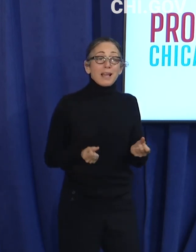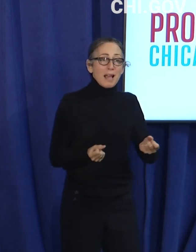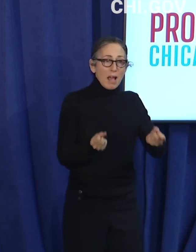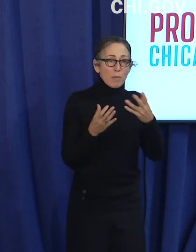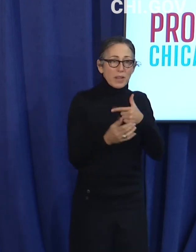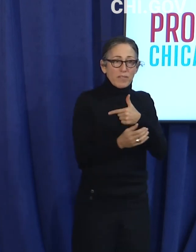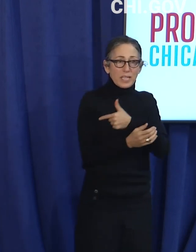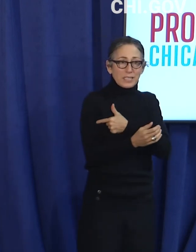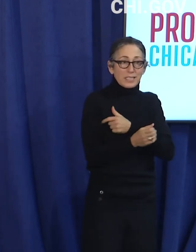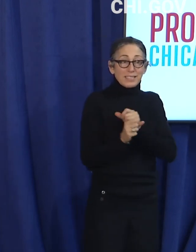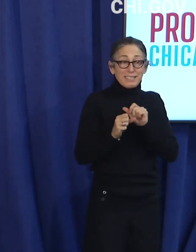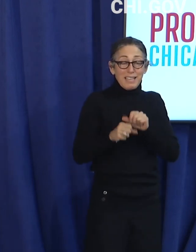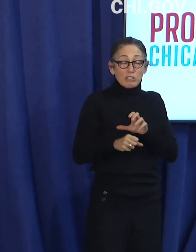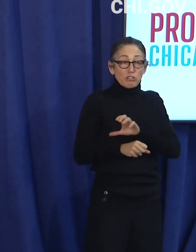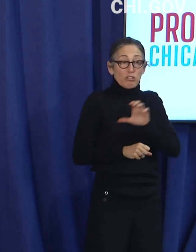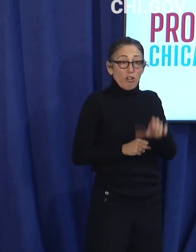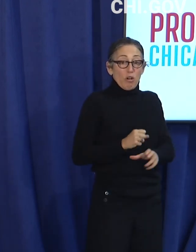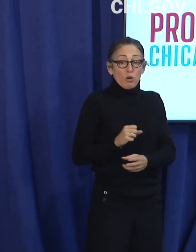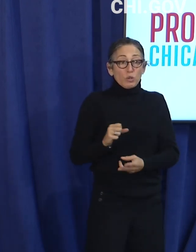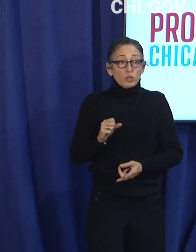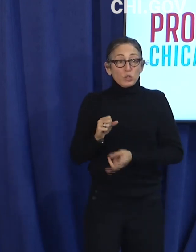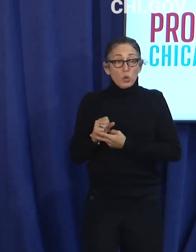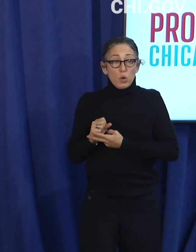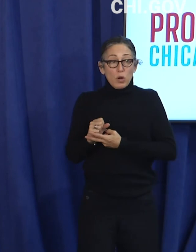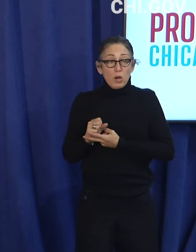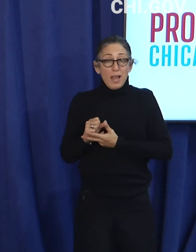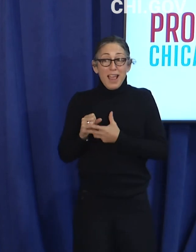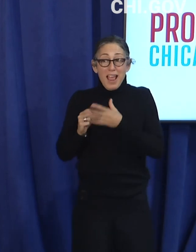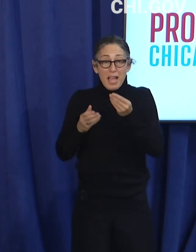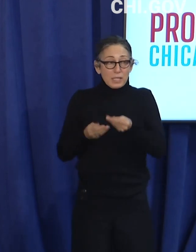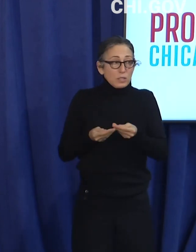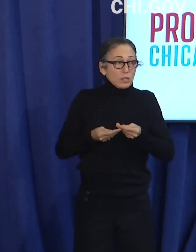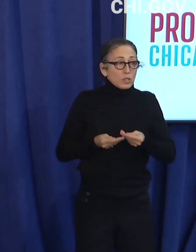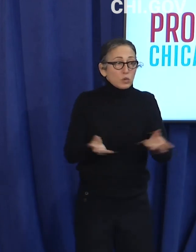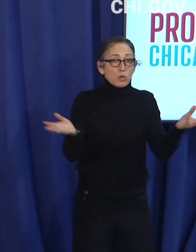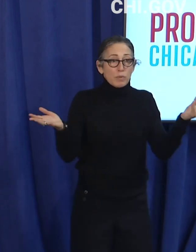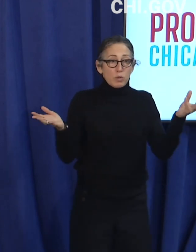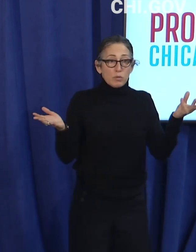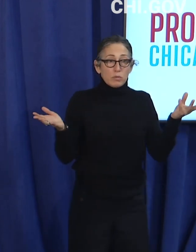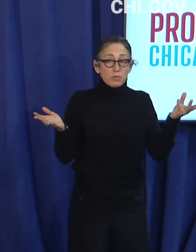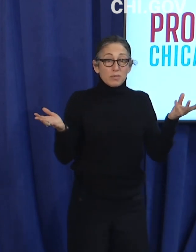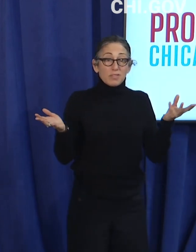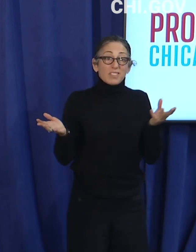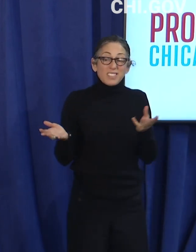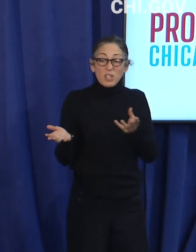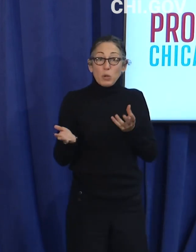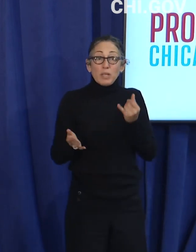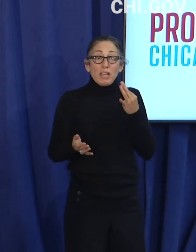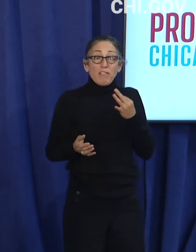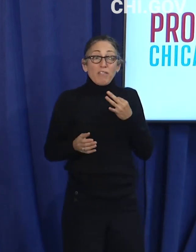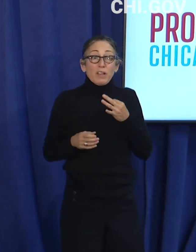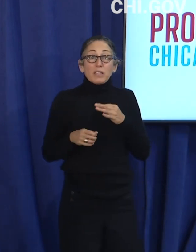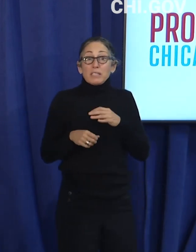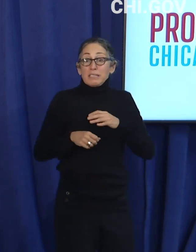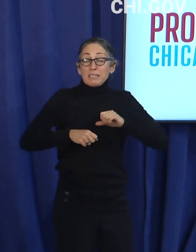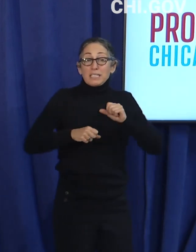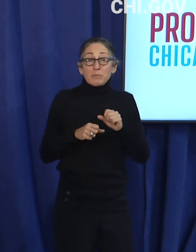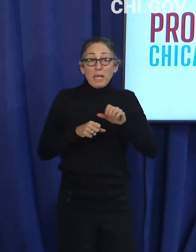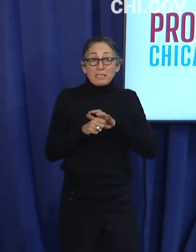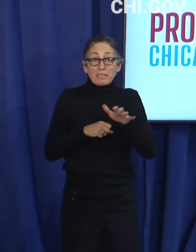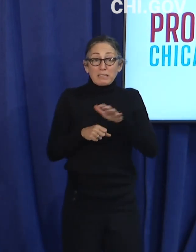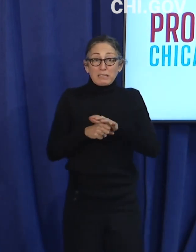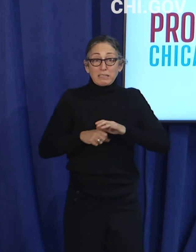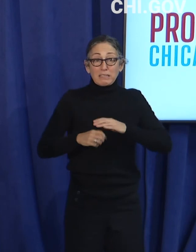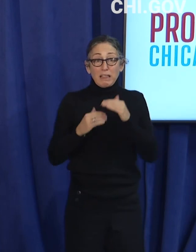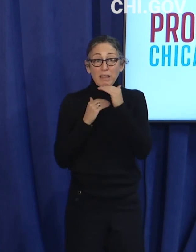able to store and distribute at once? And will that slow down the vaccine campaign? No. So we